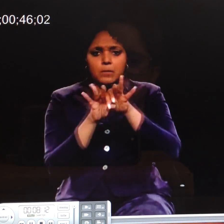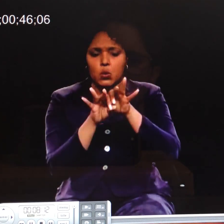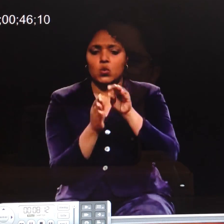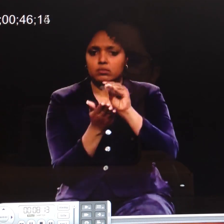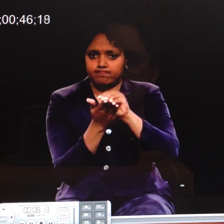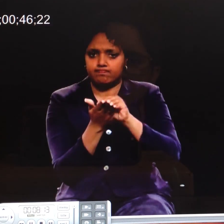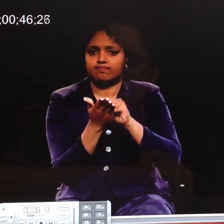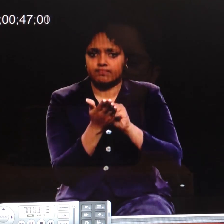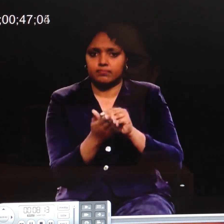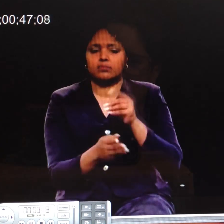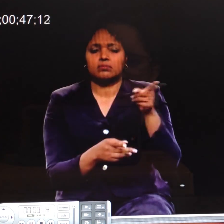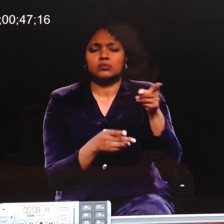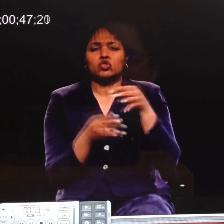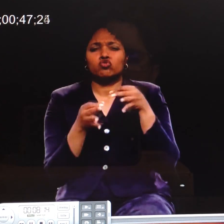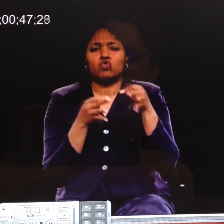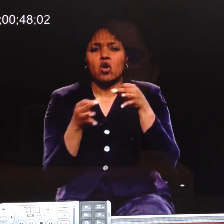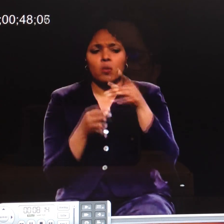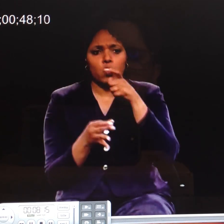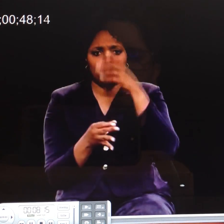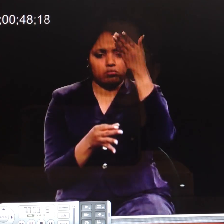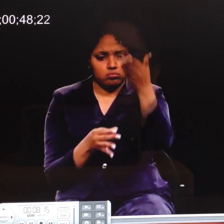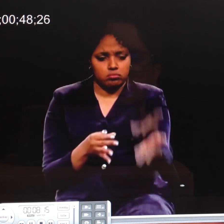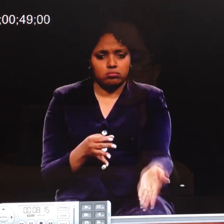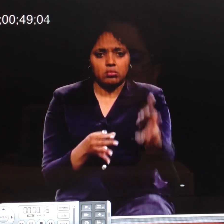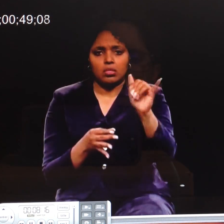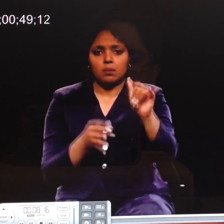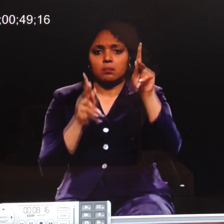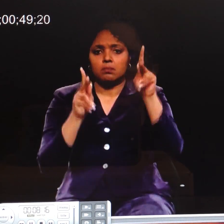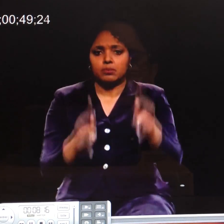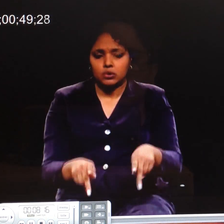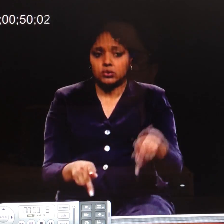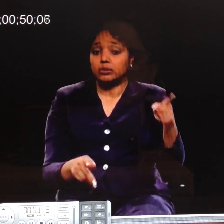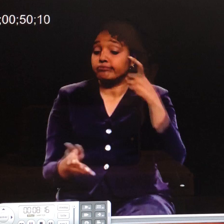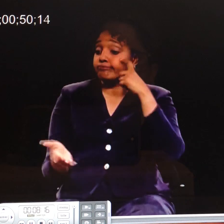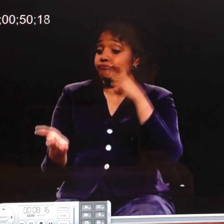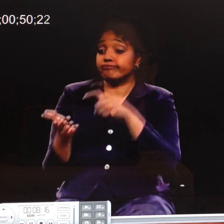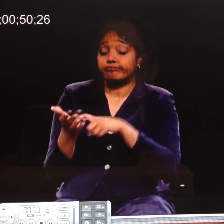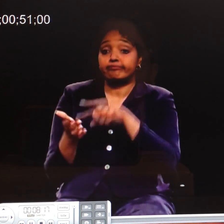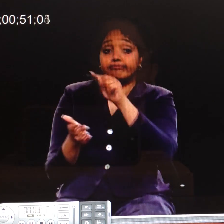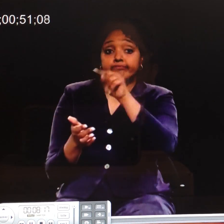this sickness. But it was very important to